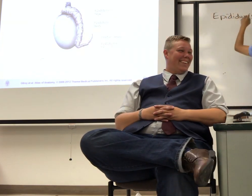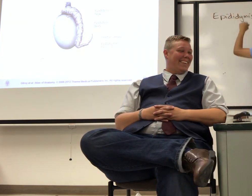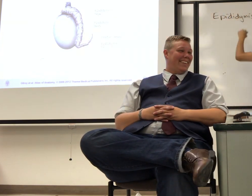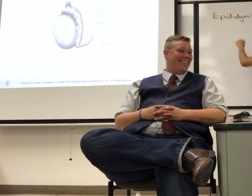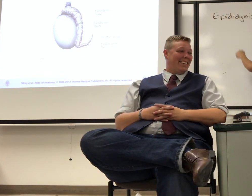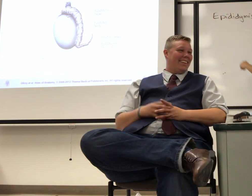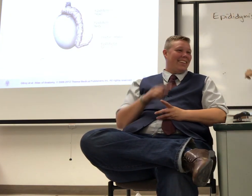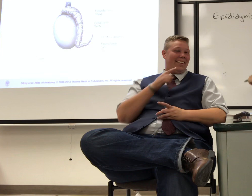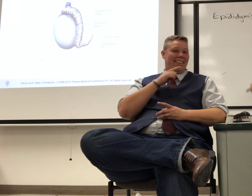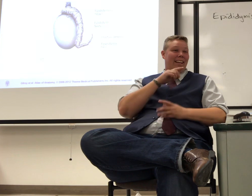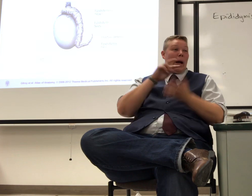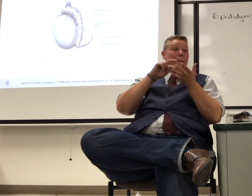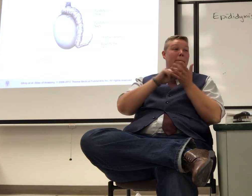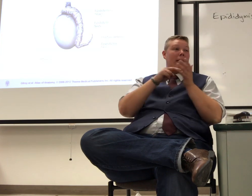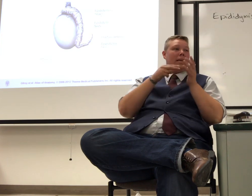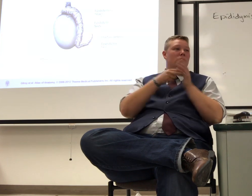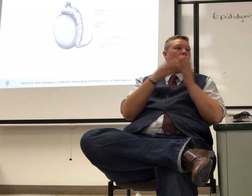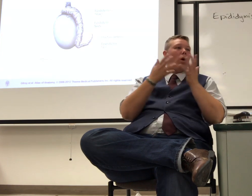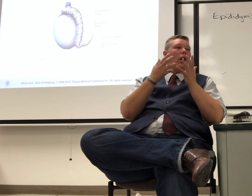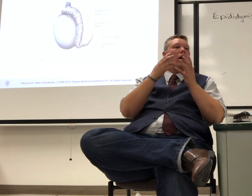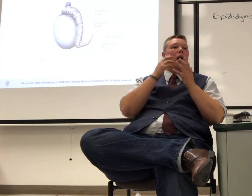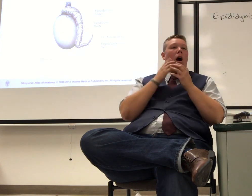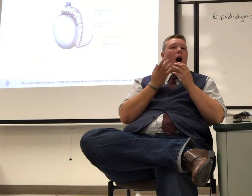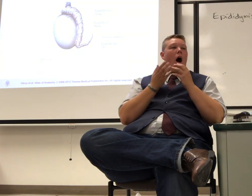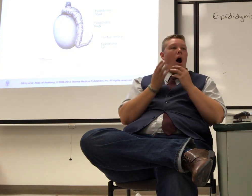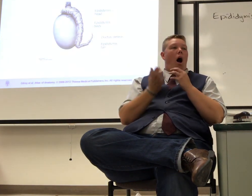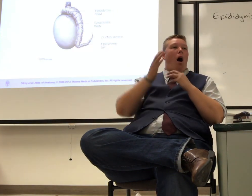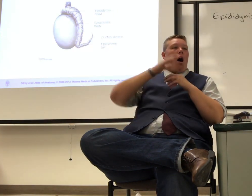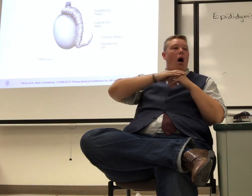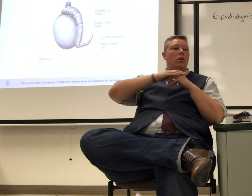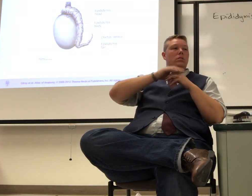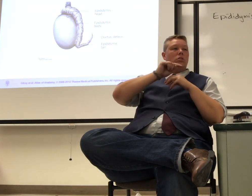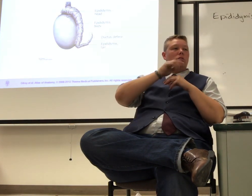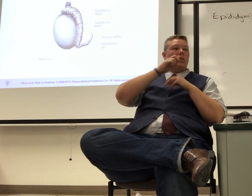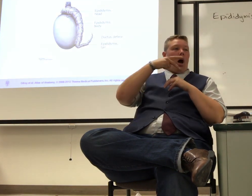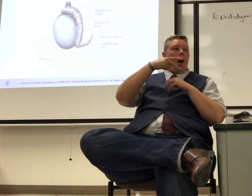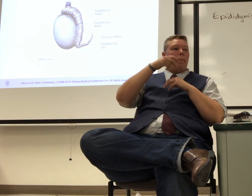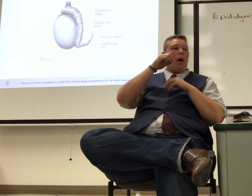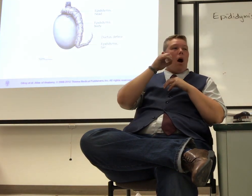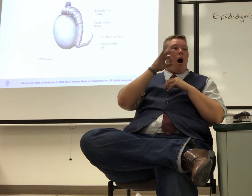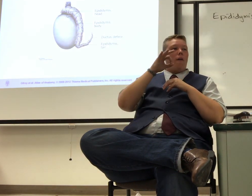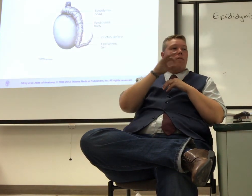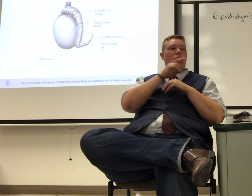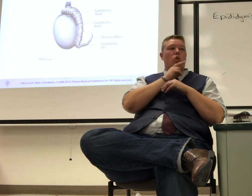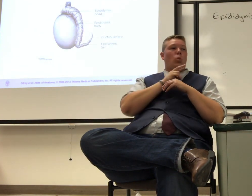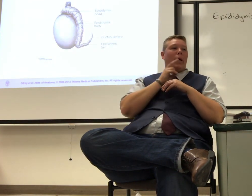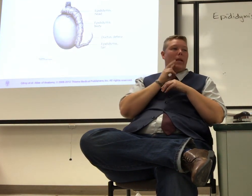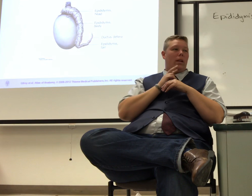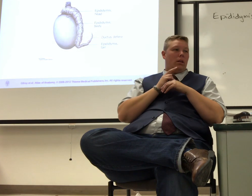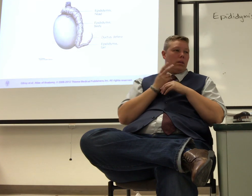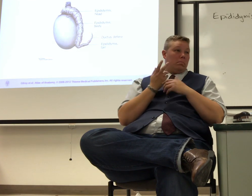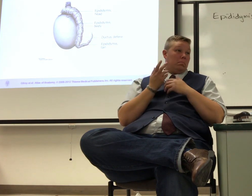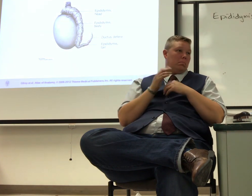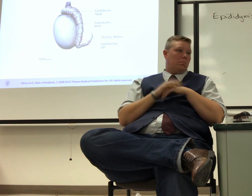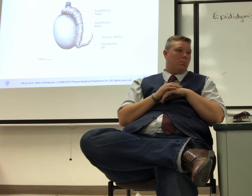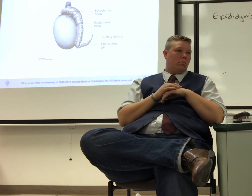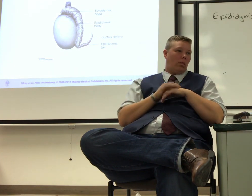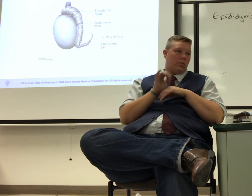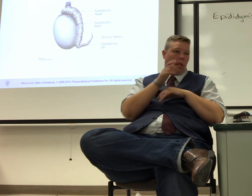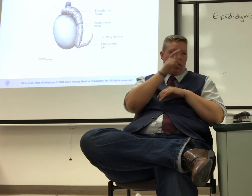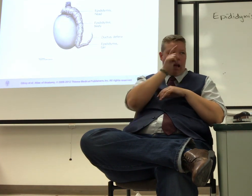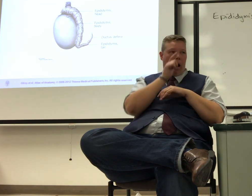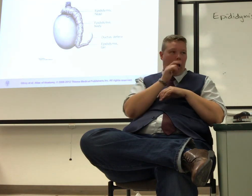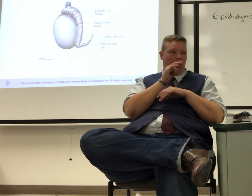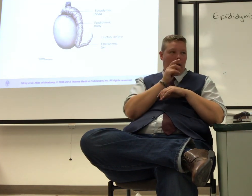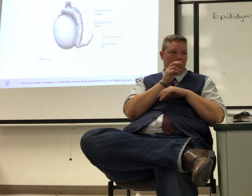D-I-D-Y-M-I-S, means on top of the twin. Didymis means twin. Now, it looks small, but there's a head,